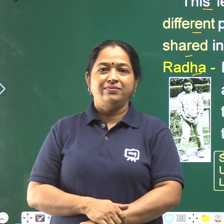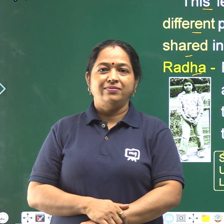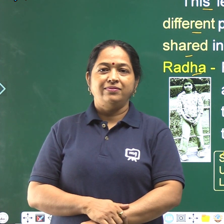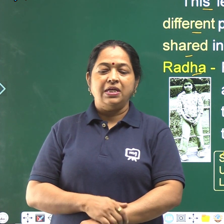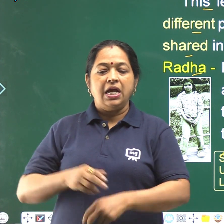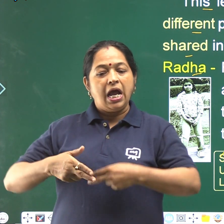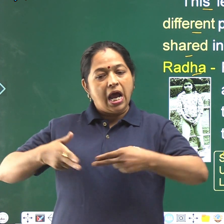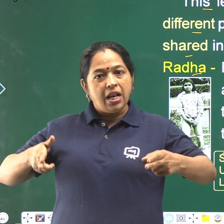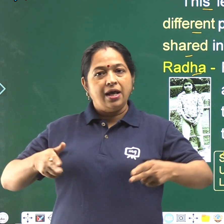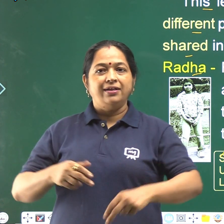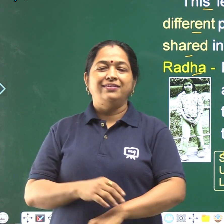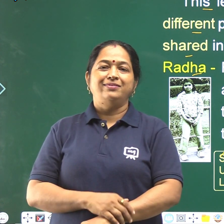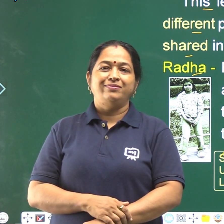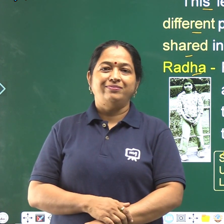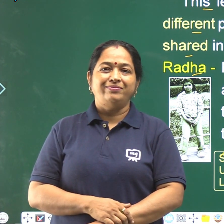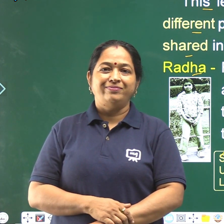alag.